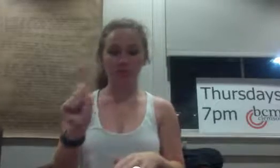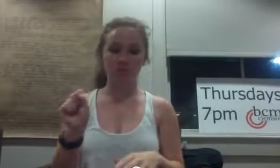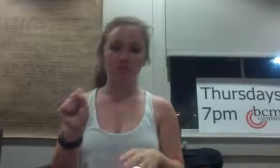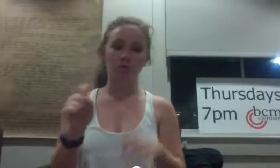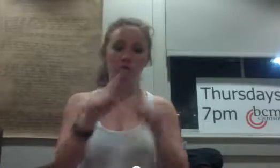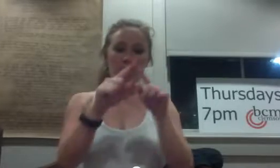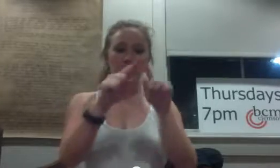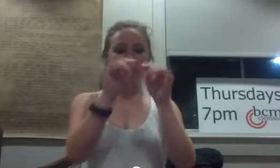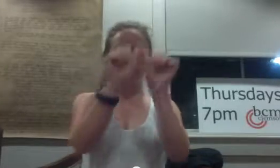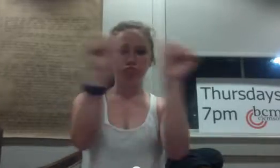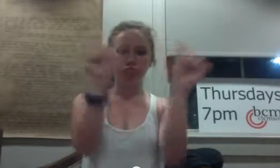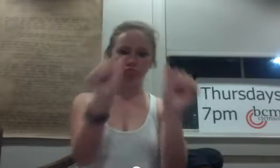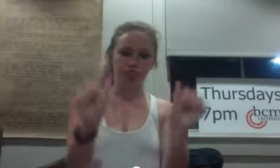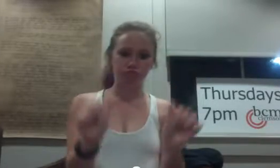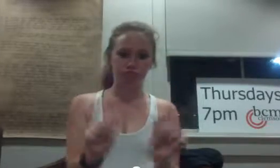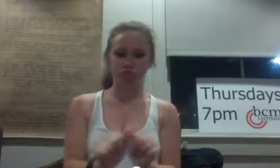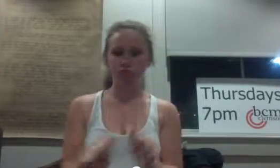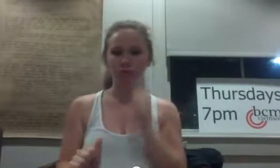Blood cells